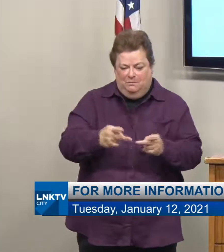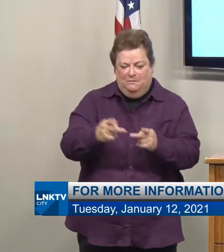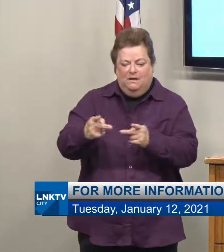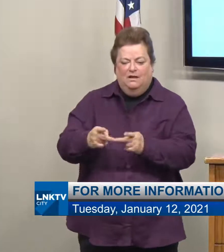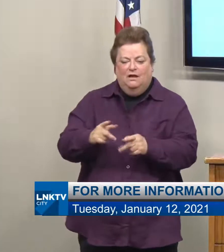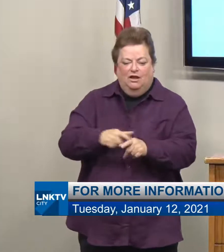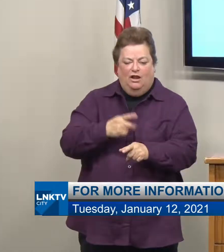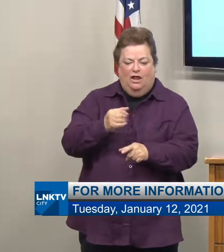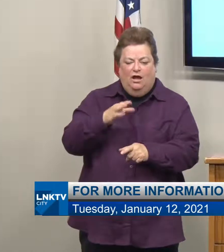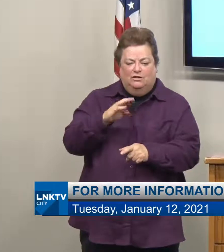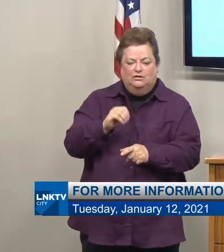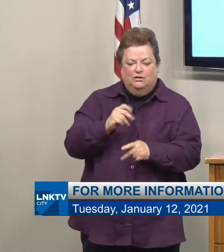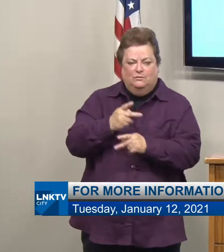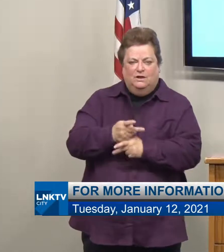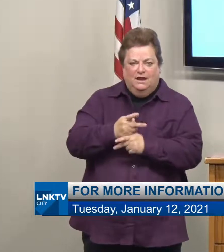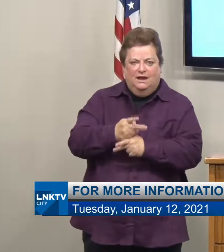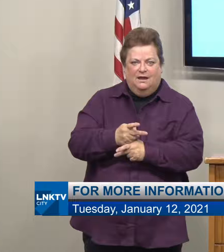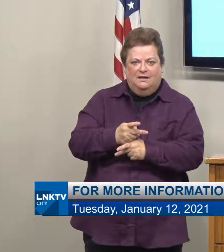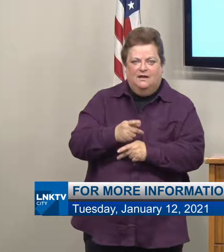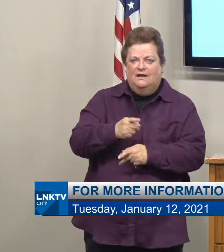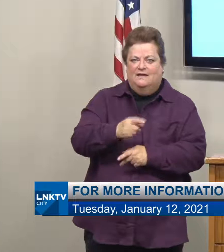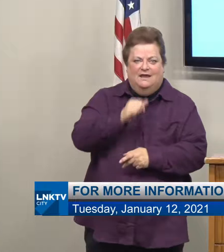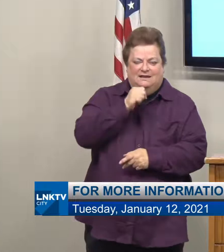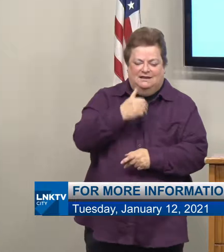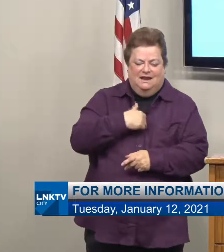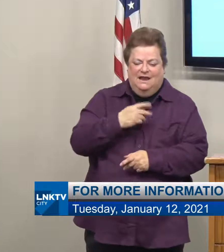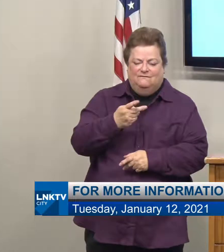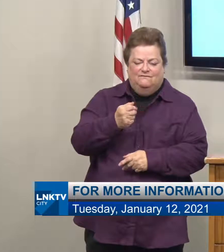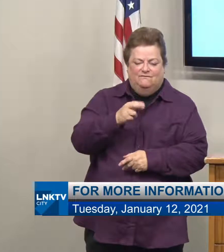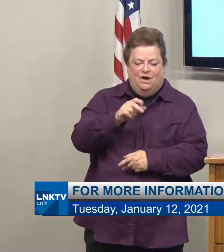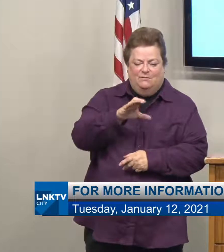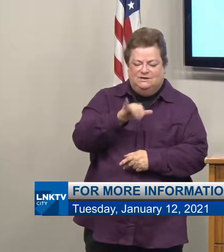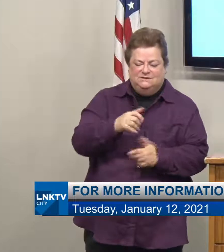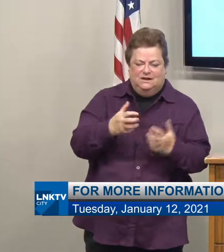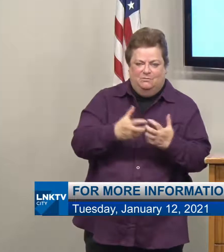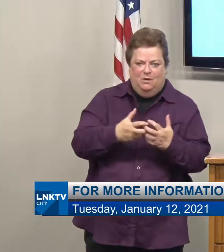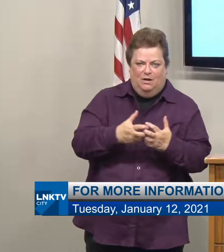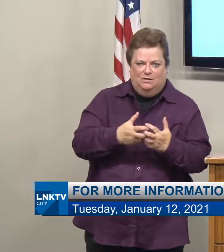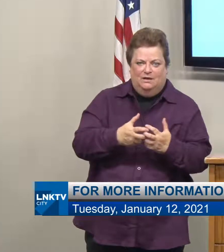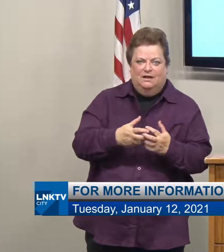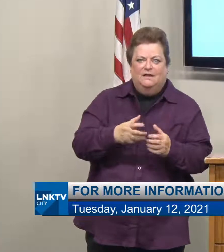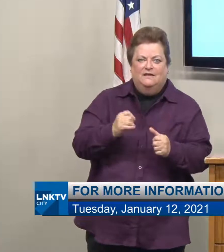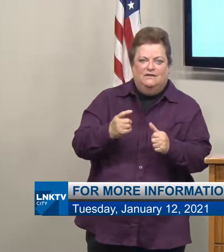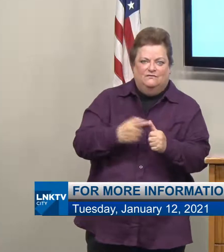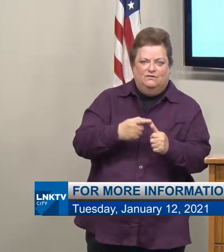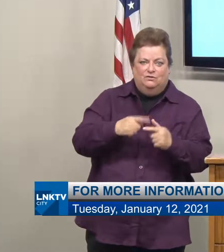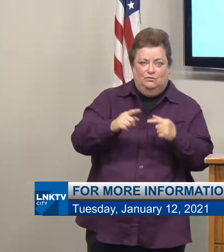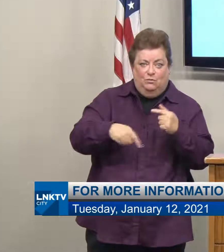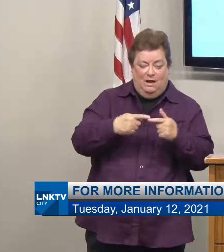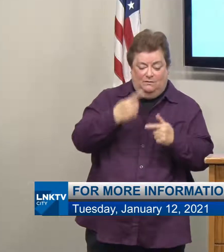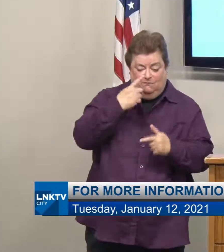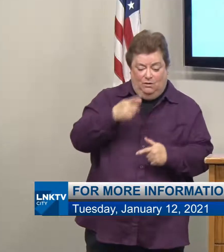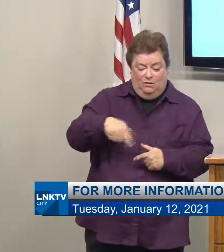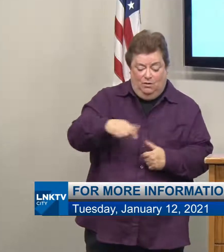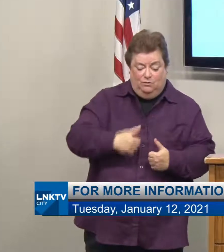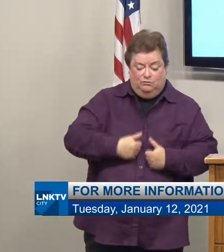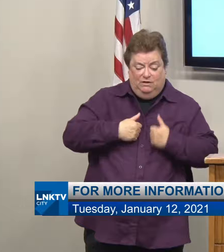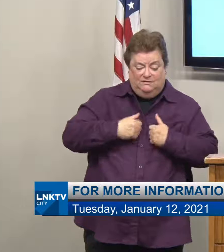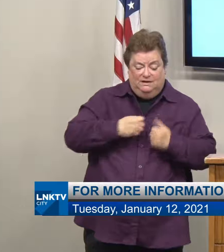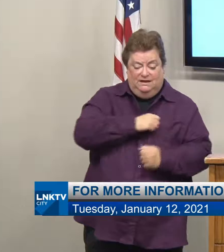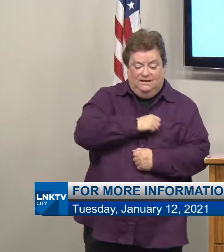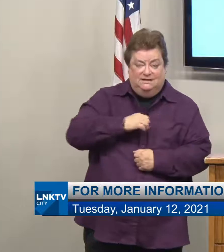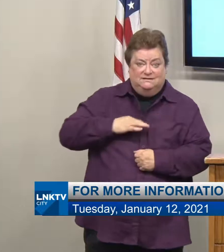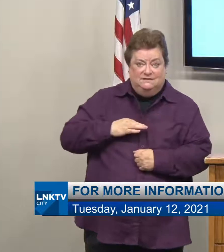health care facilities that did not have a pharmacy partner. The first round of vaccinations for those residents and staff